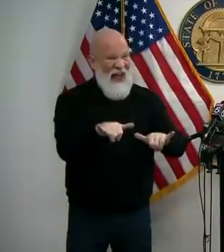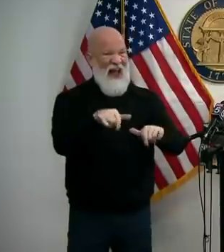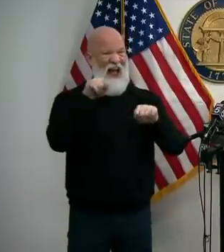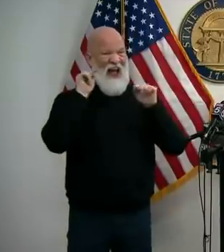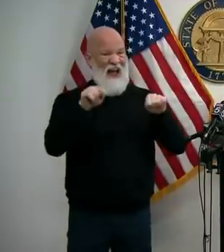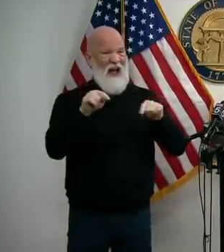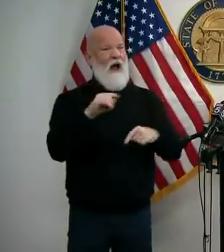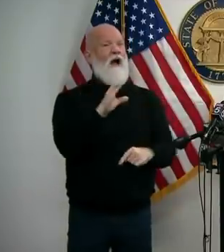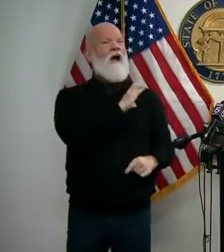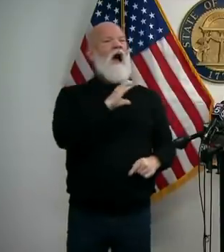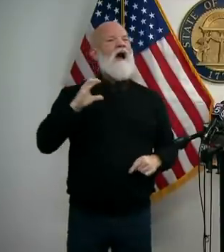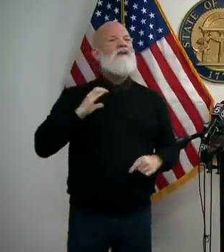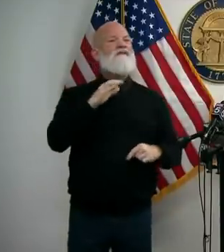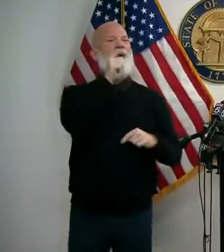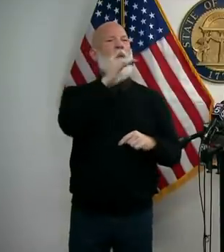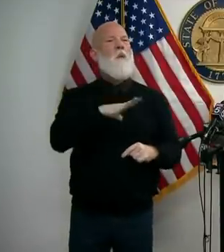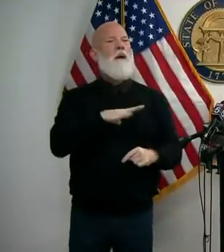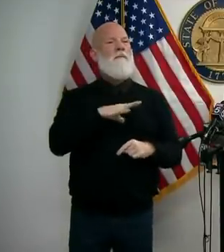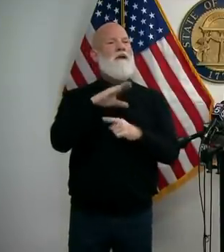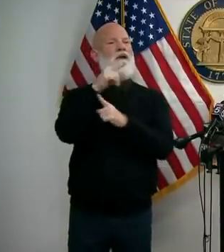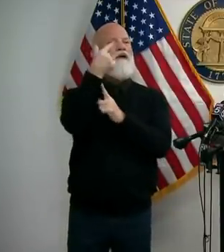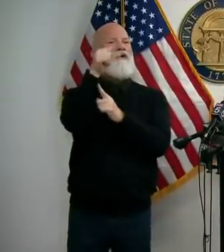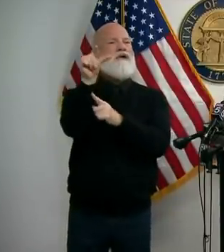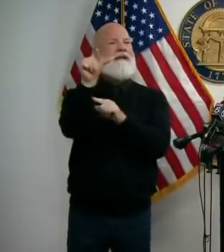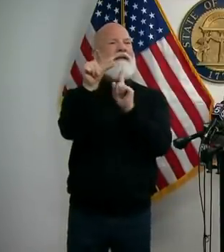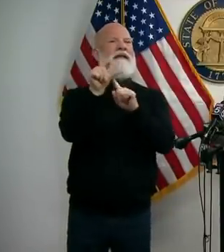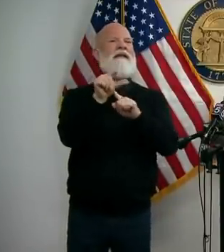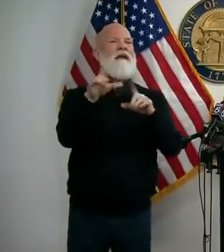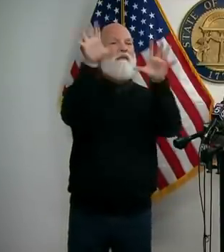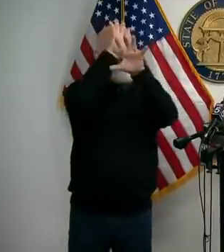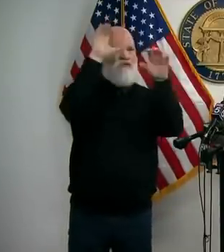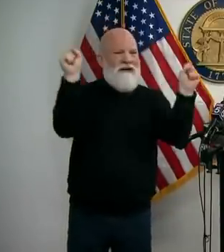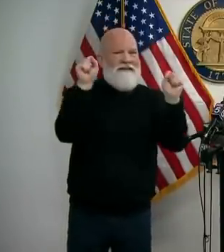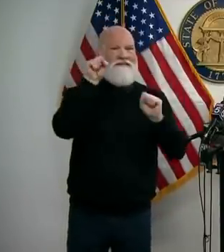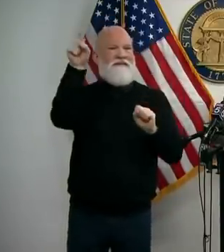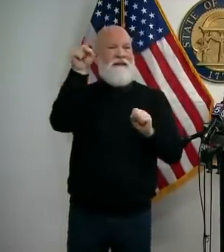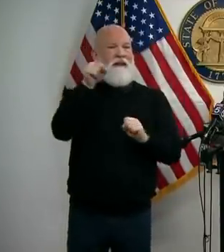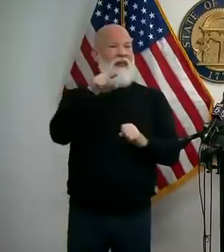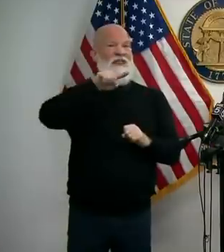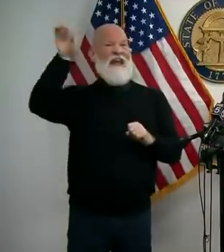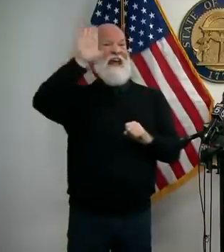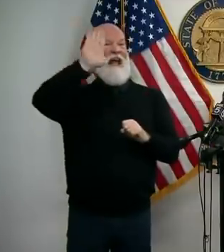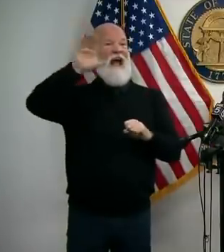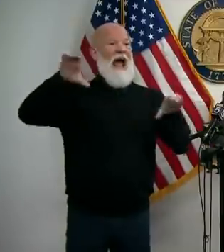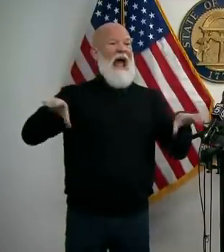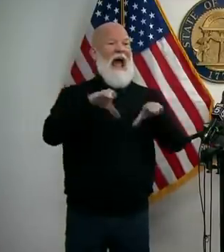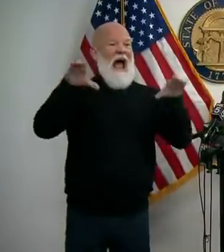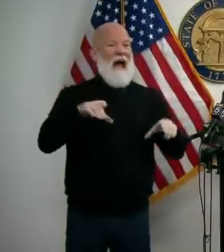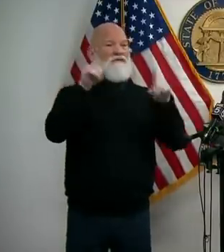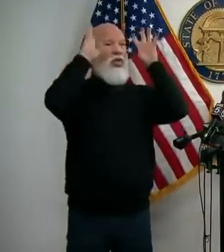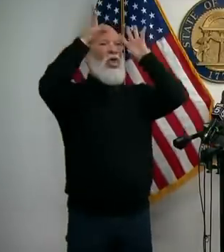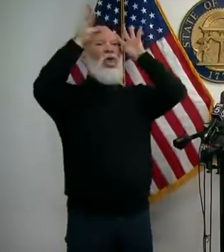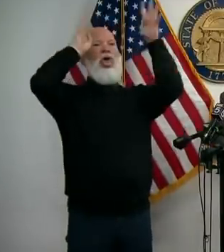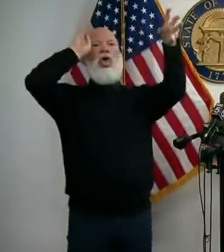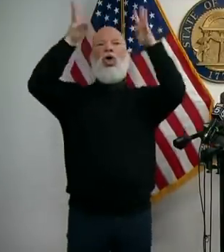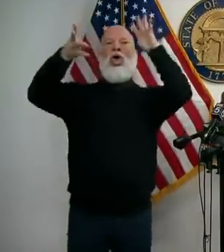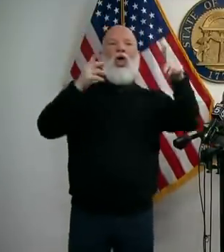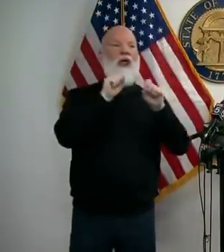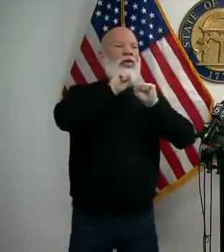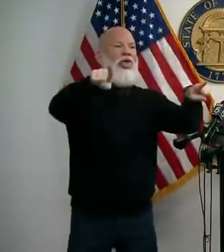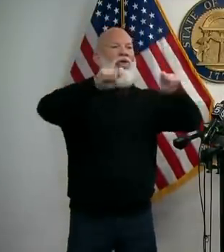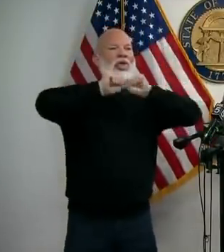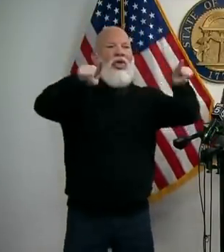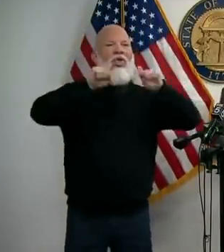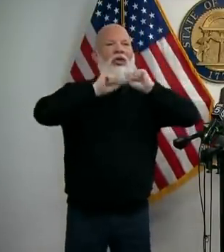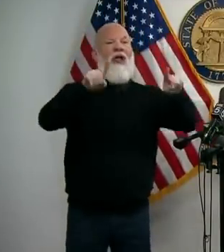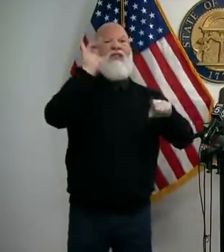Marjorie Taylor Greene, along with the president, have essentially, through their actions and their statements, discouraged voting by Republican voters, which ended up hurting both of our incumbent senators.